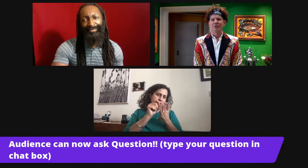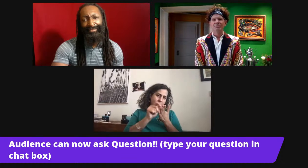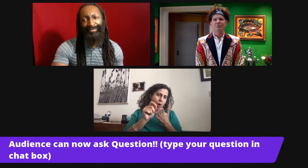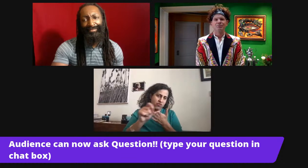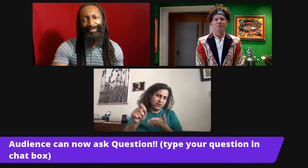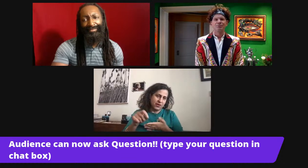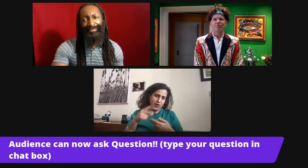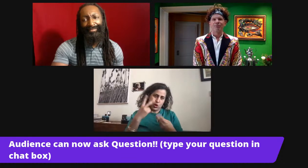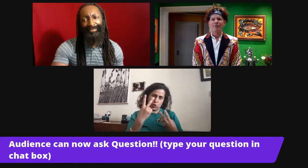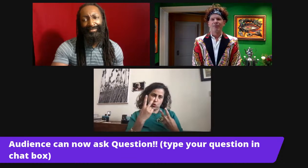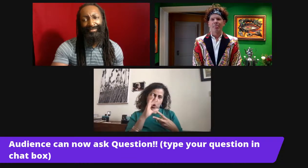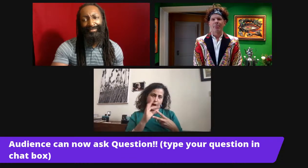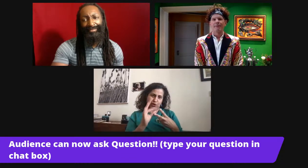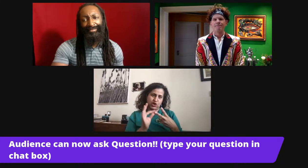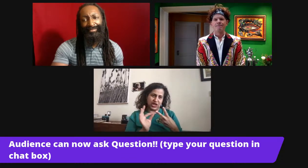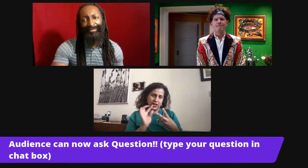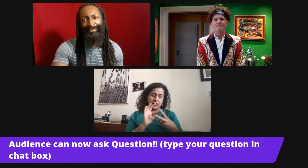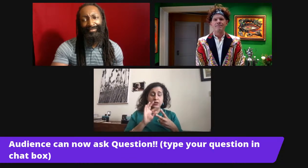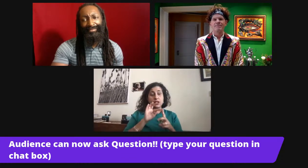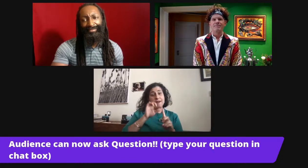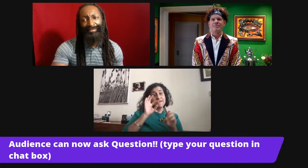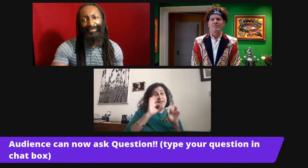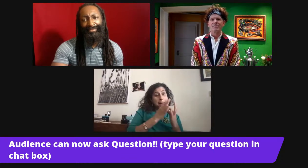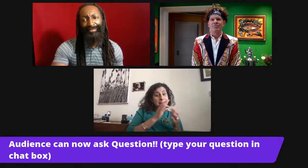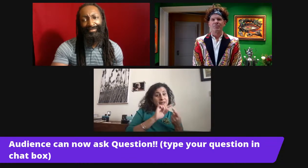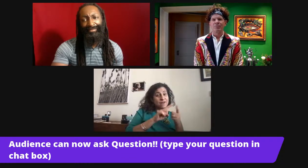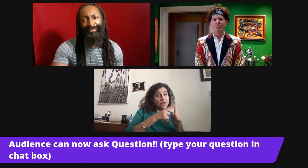photographer. She wrote down two options.